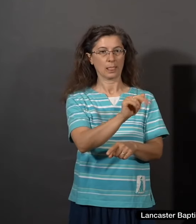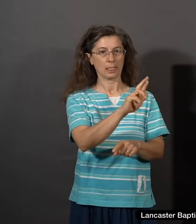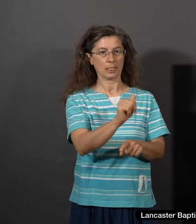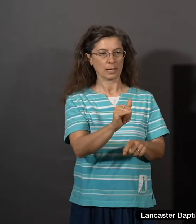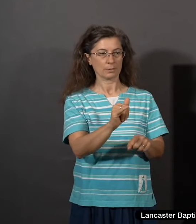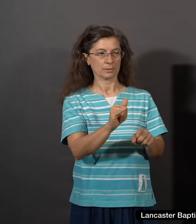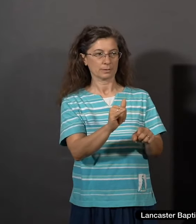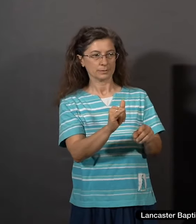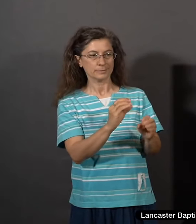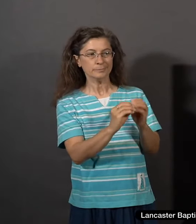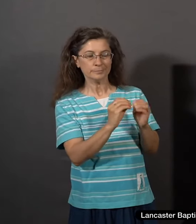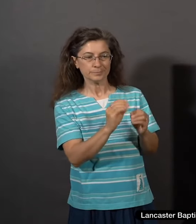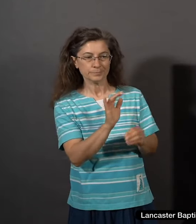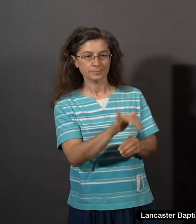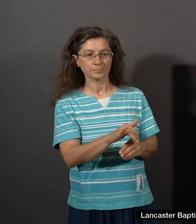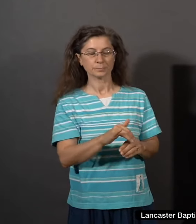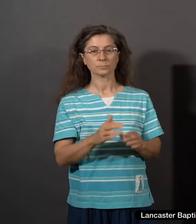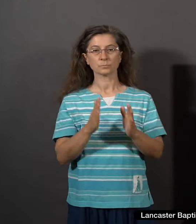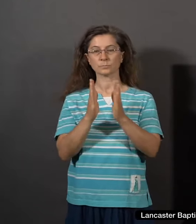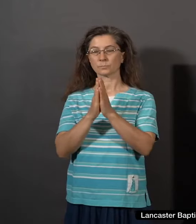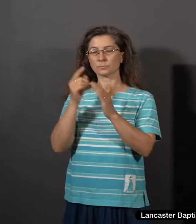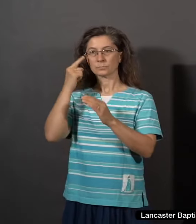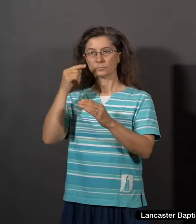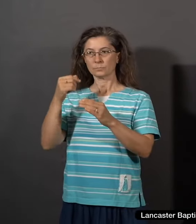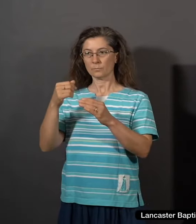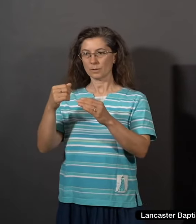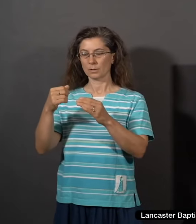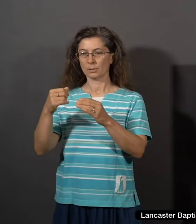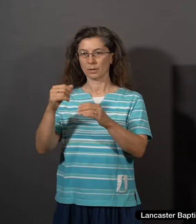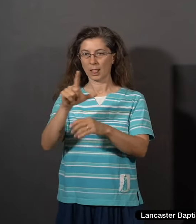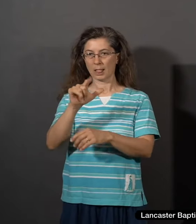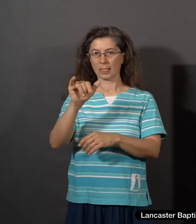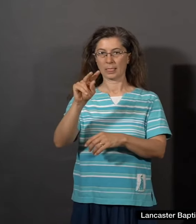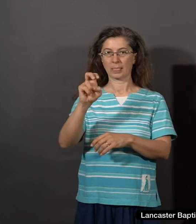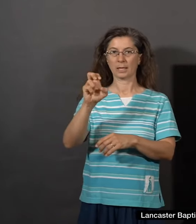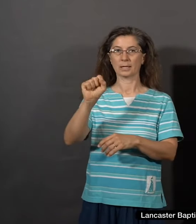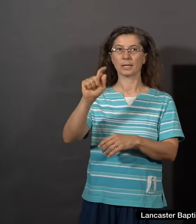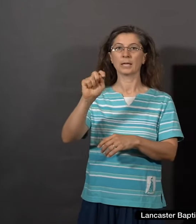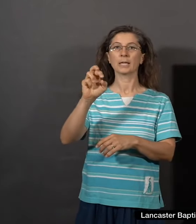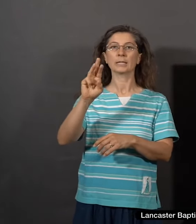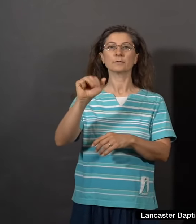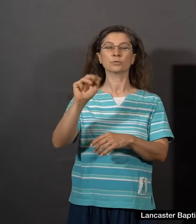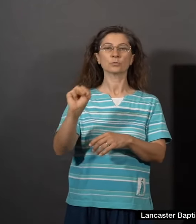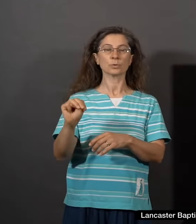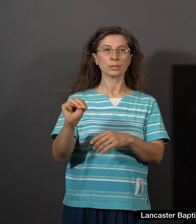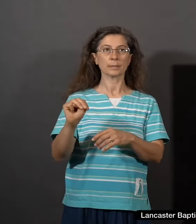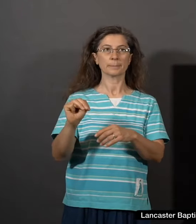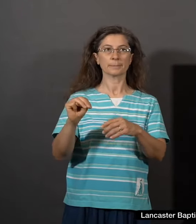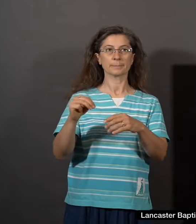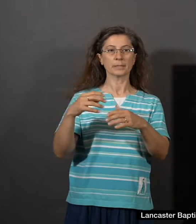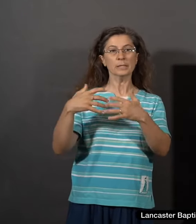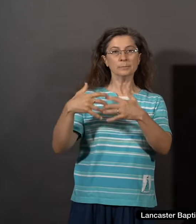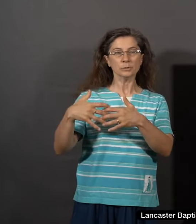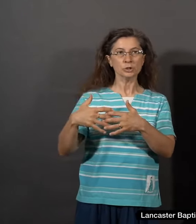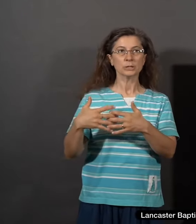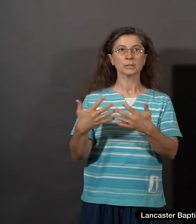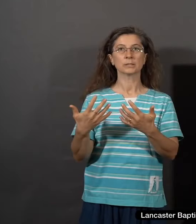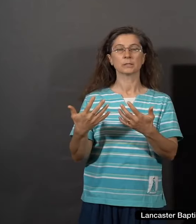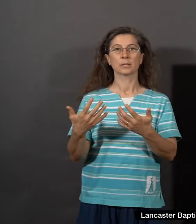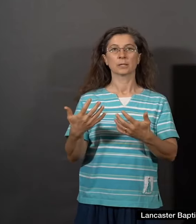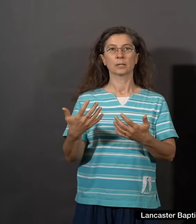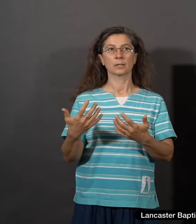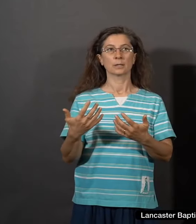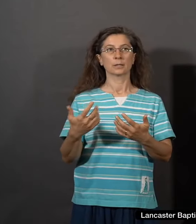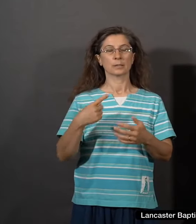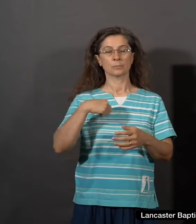now i'll pray for our live stream ministry and equipment um i mentioned that in the deacons meeting a few weeks ago and we're bridging some of the immediate